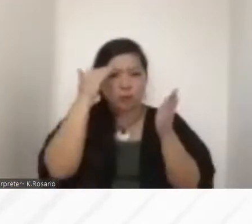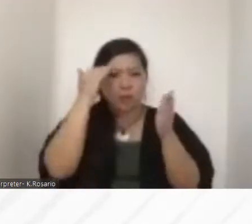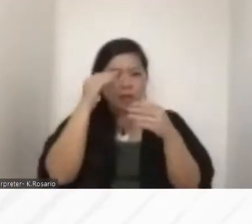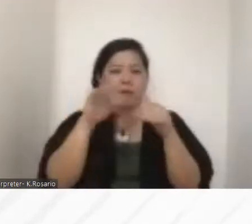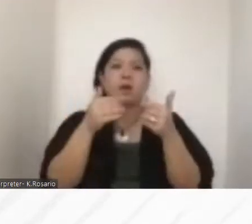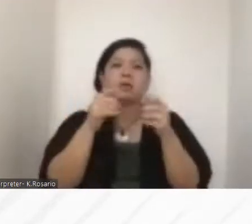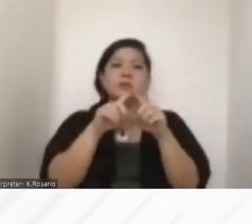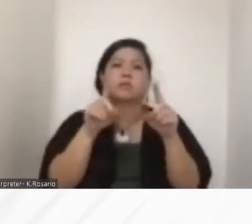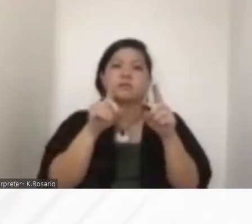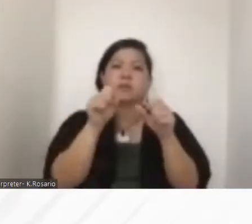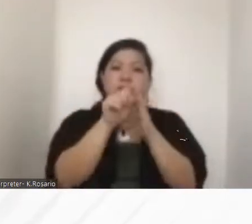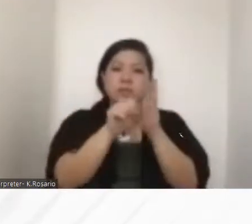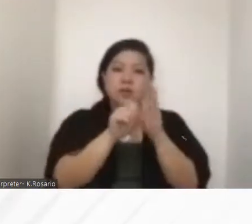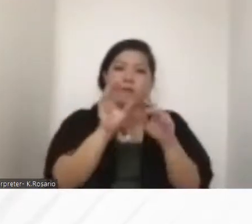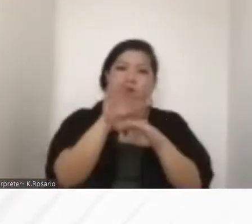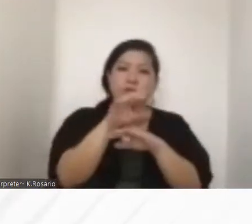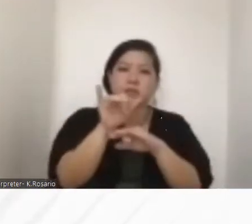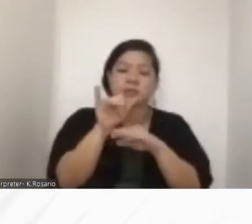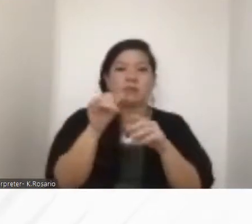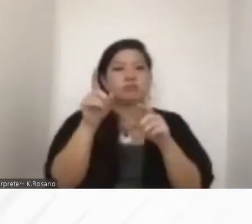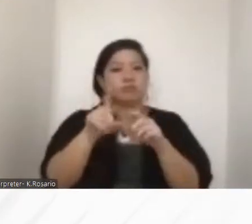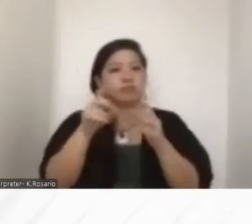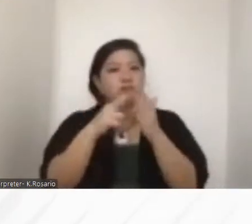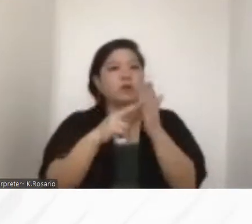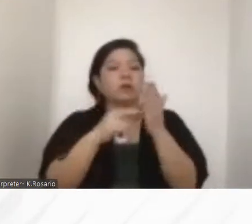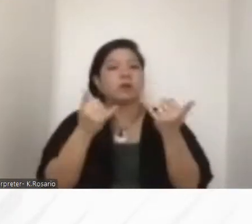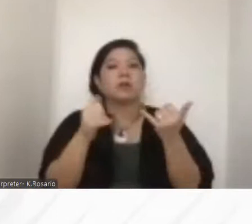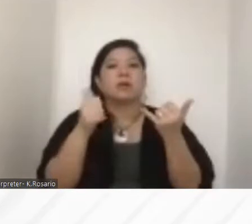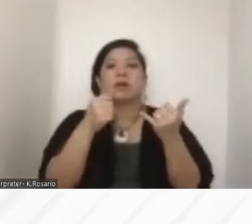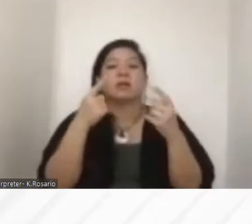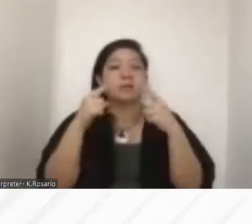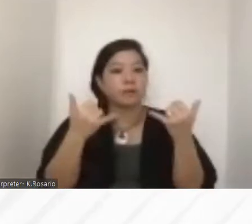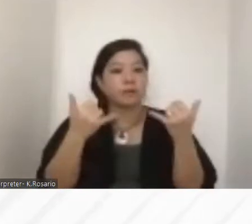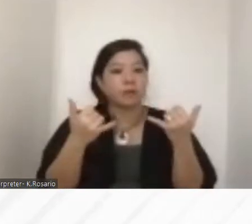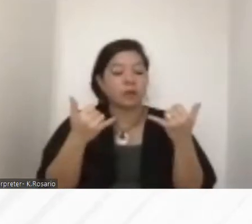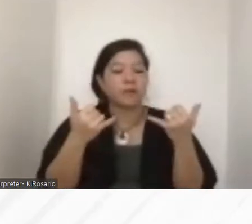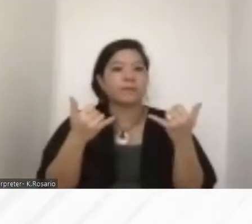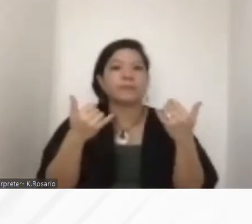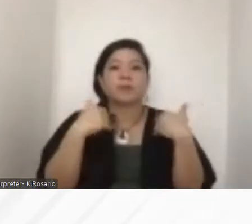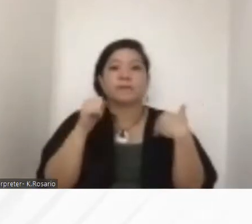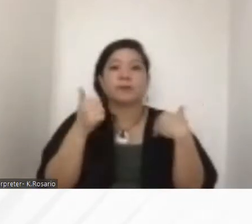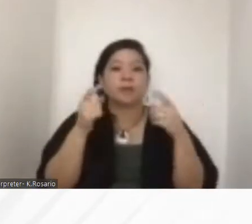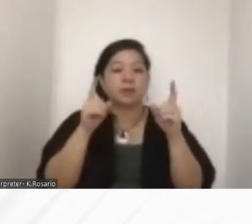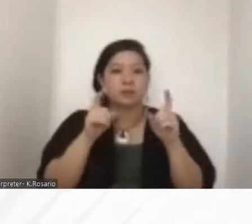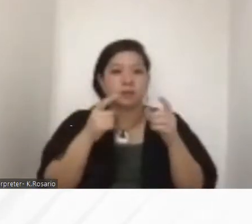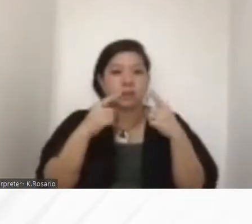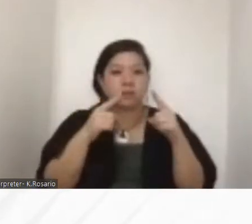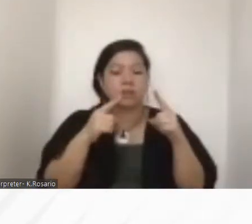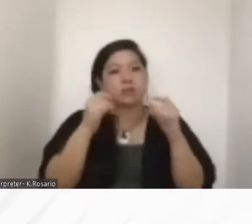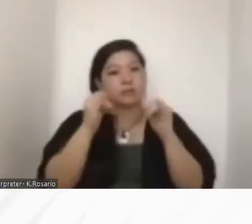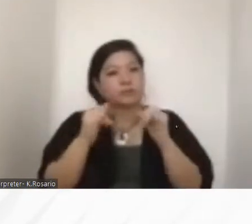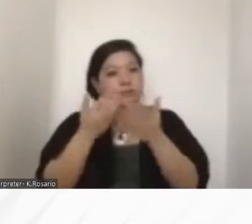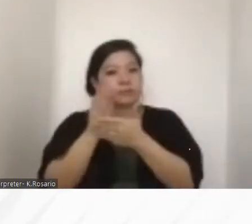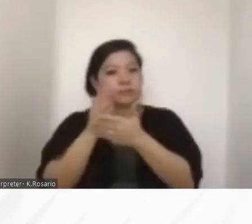are enforcing these mandates, and if they have been any successes? If there have been any successes, if it comes down to individual rights and